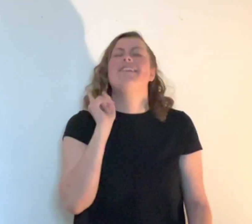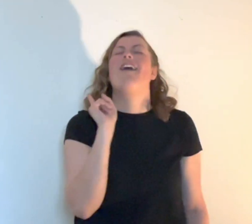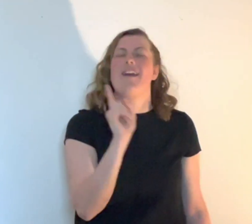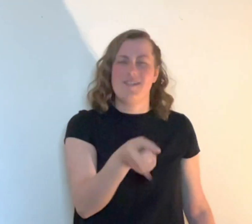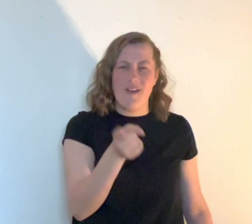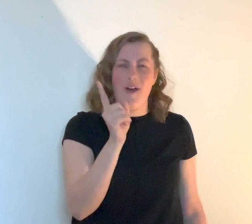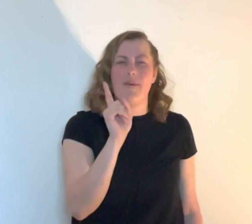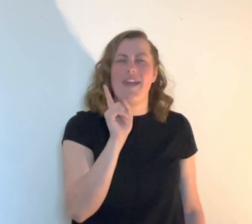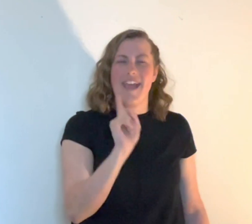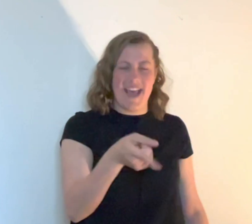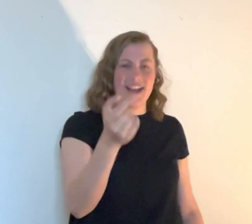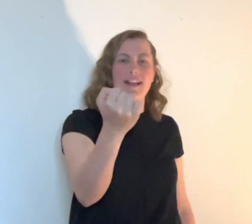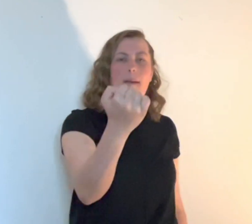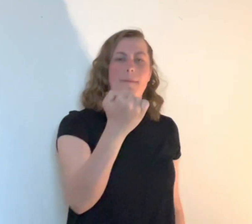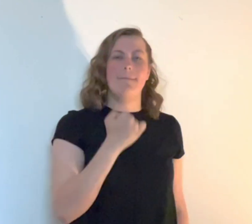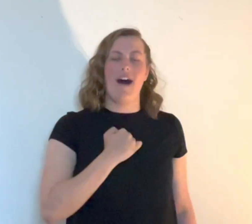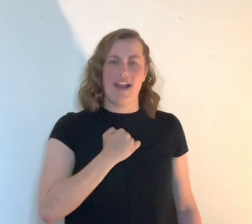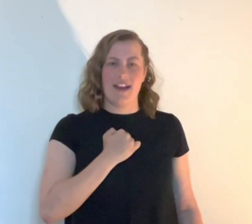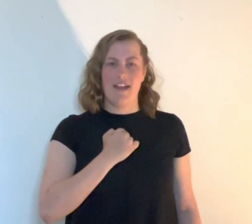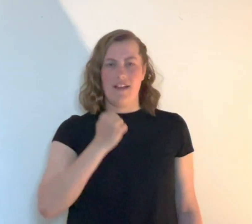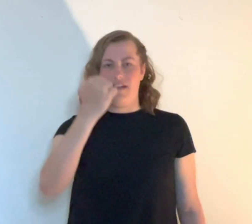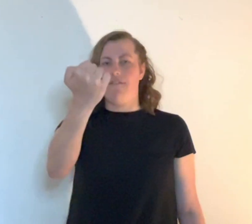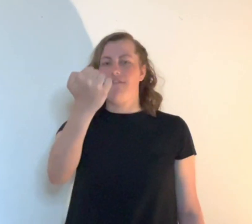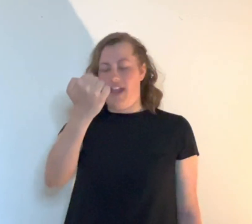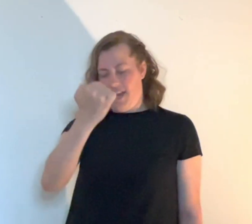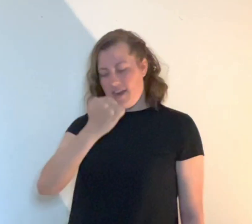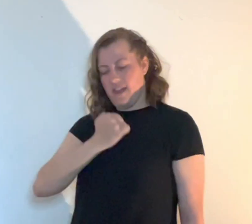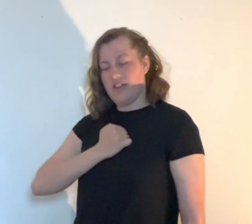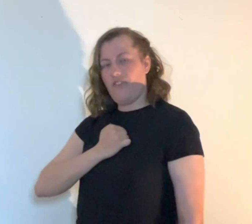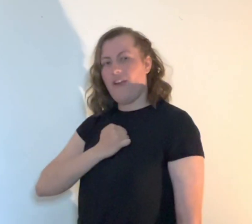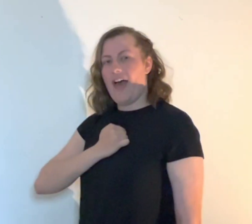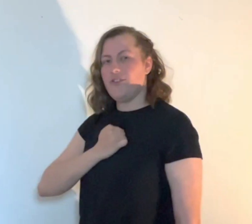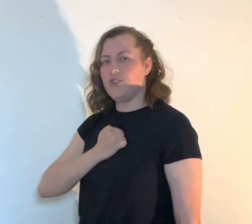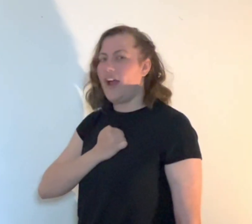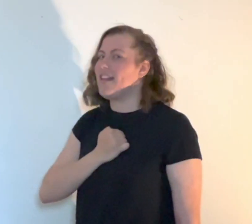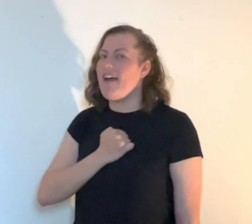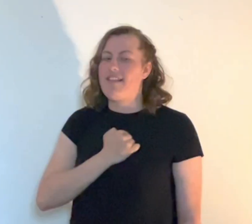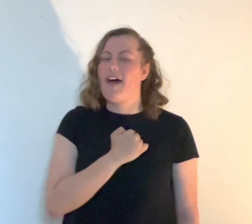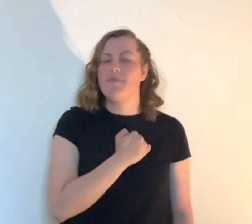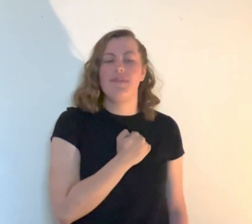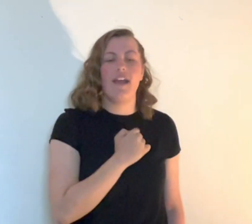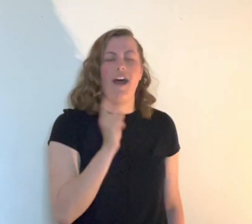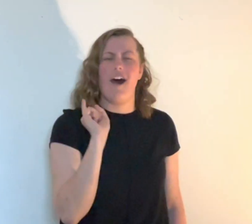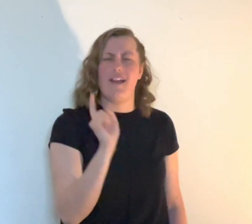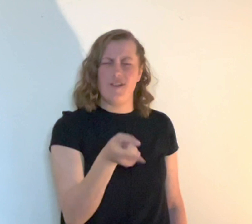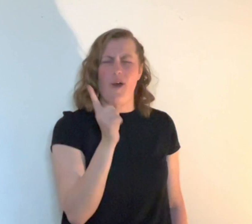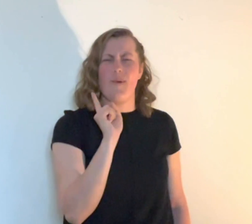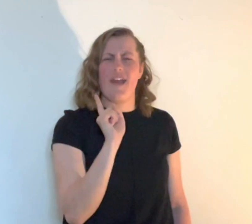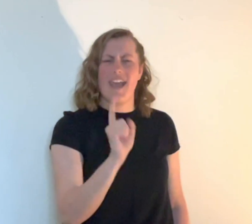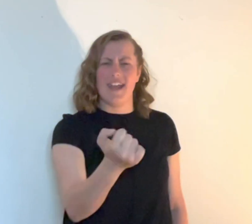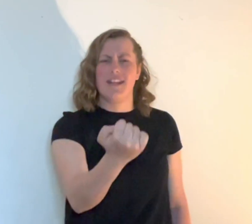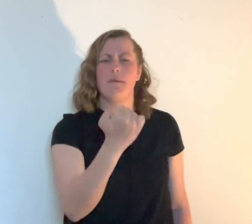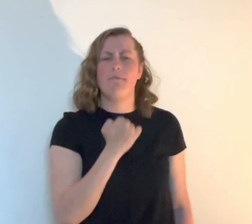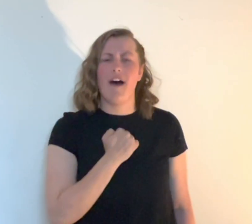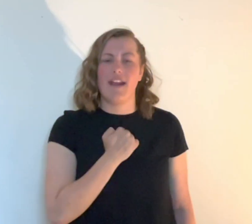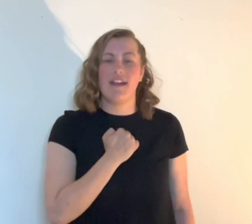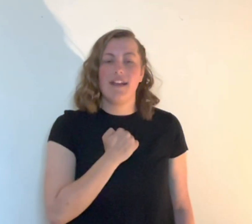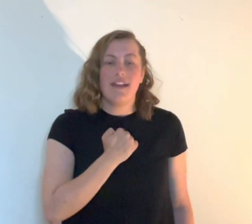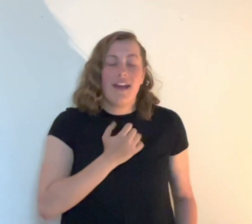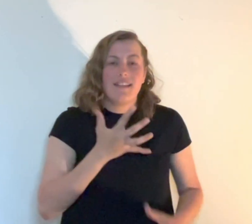I know it's mine Then a fist is flat on your chest like that I know it's mine And